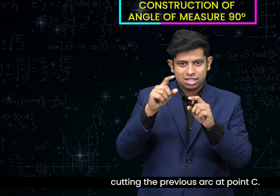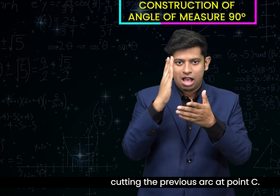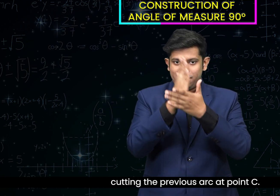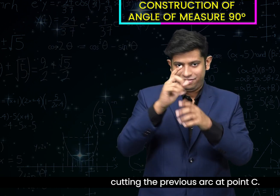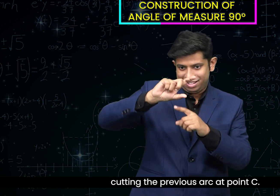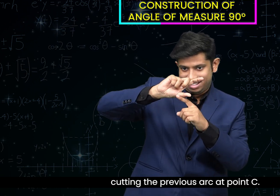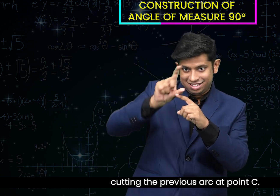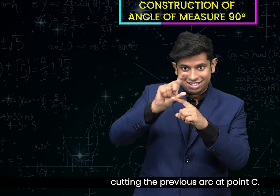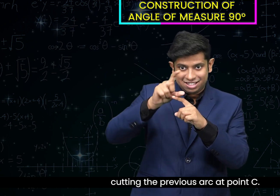point C.